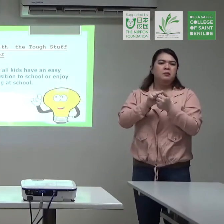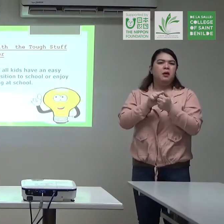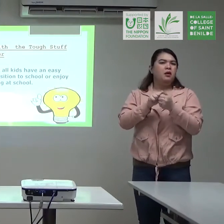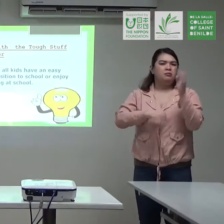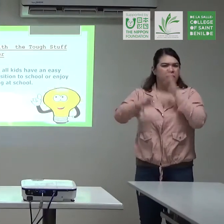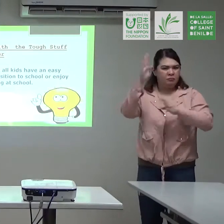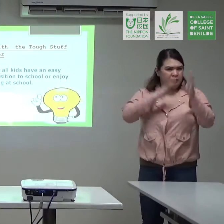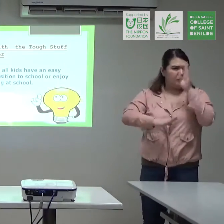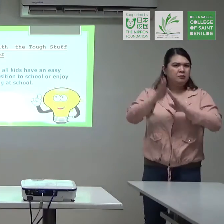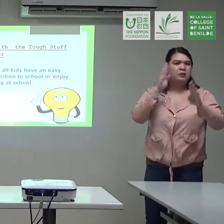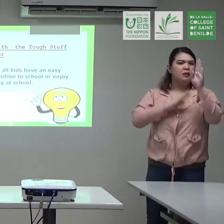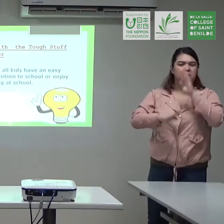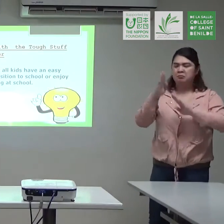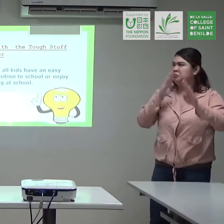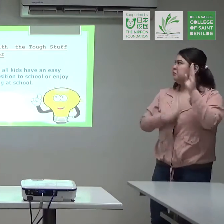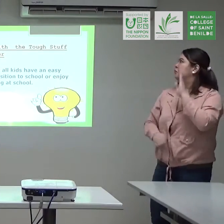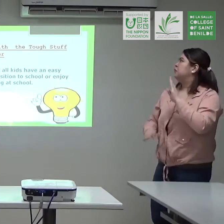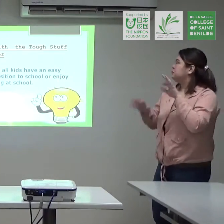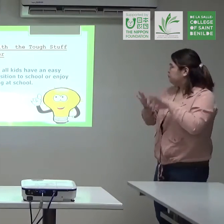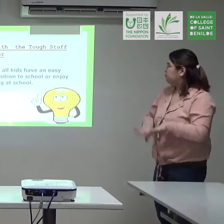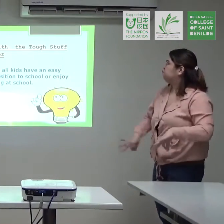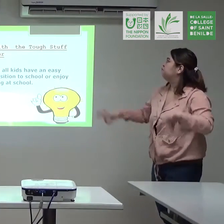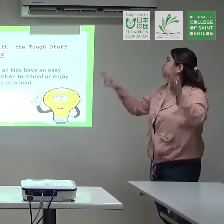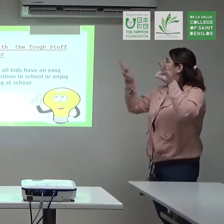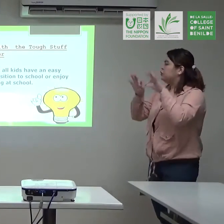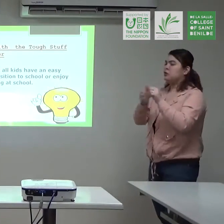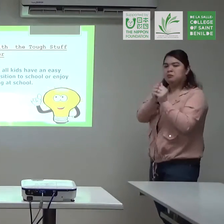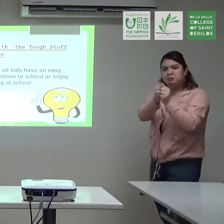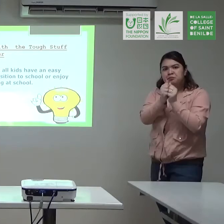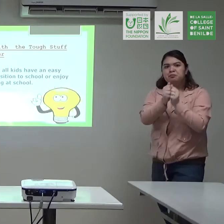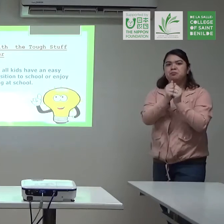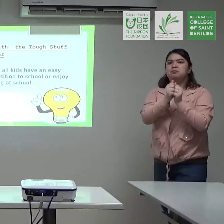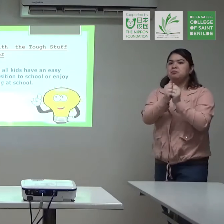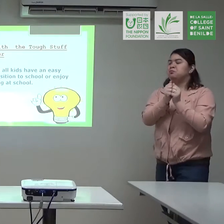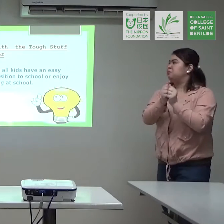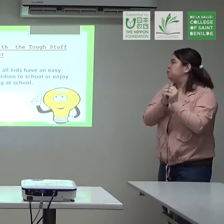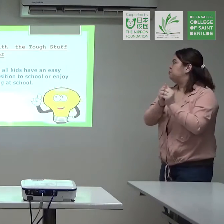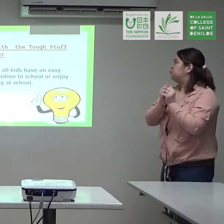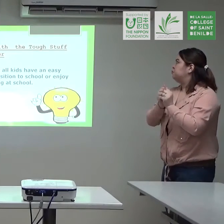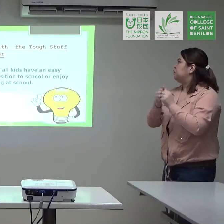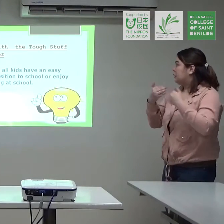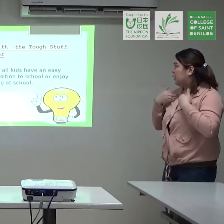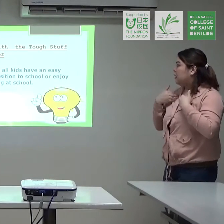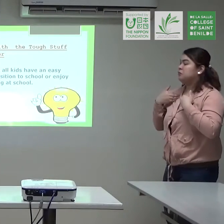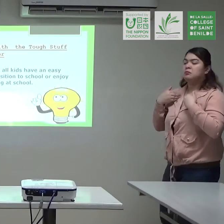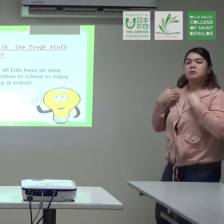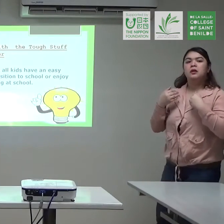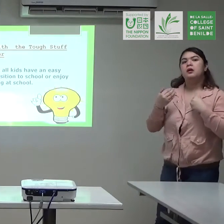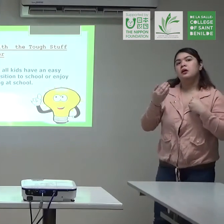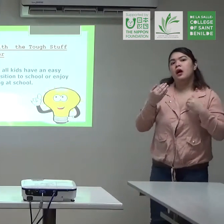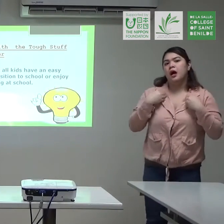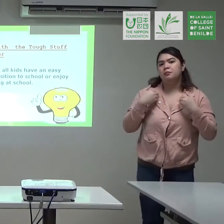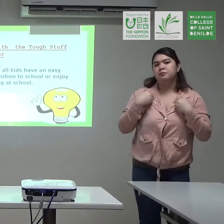easy transition to school or enjoying being at school. This problem is worst in